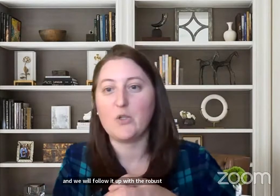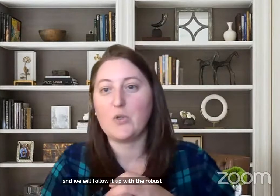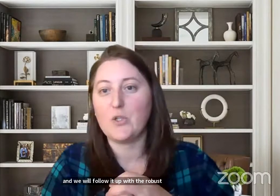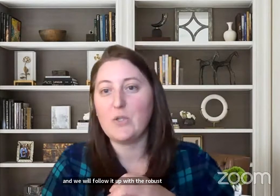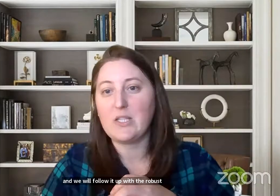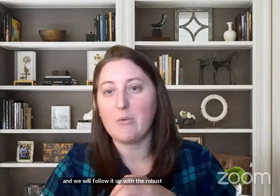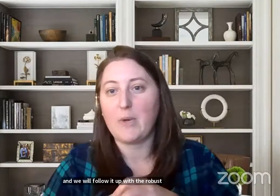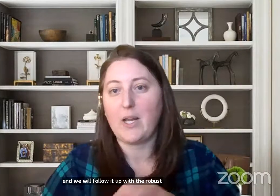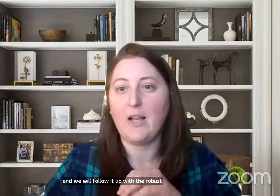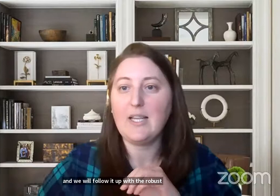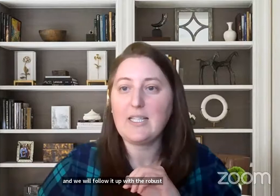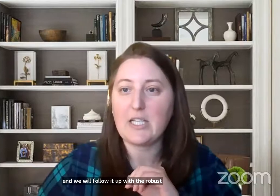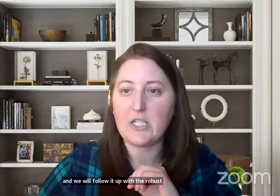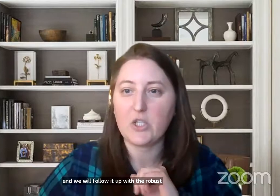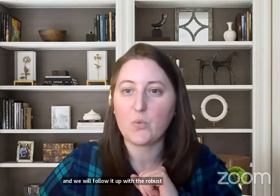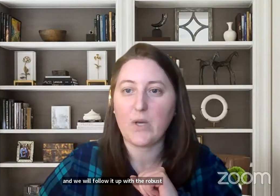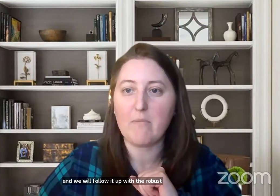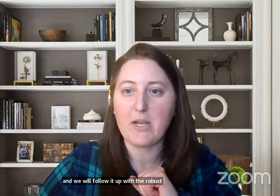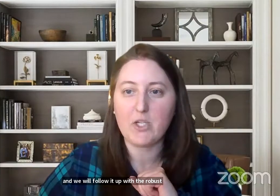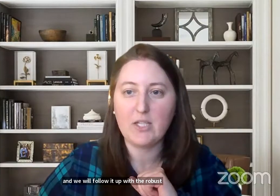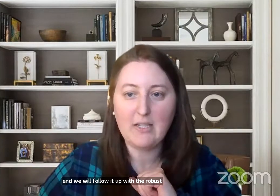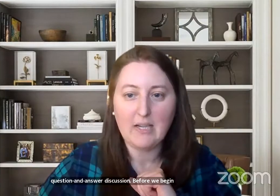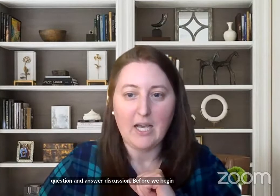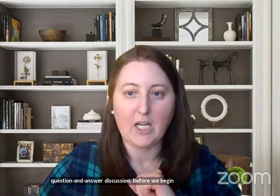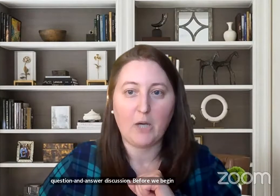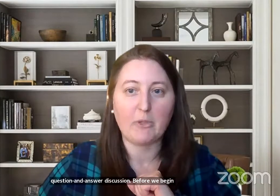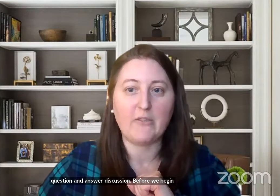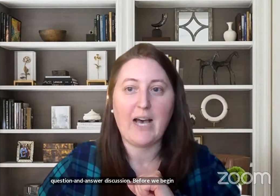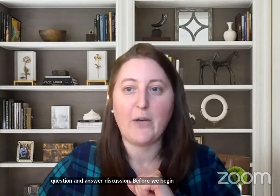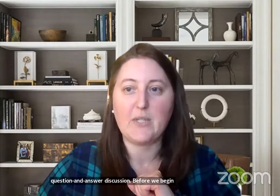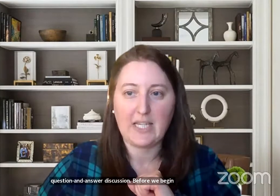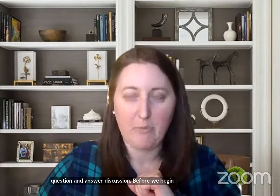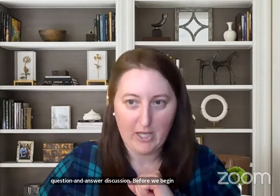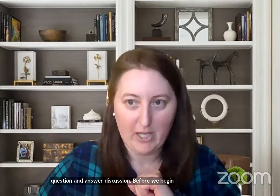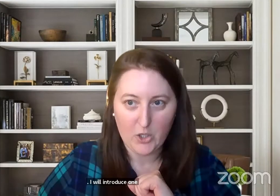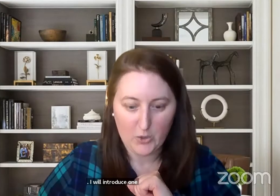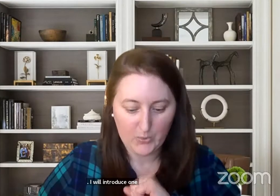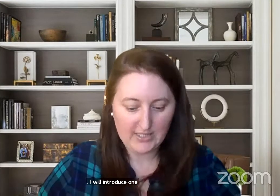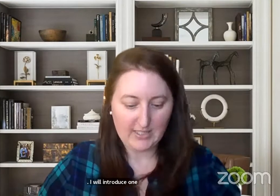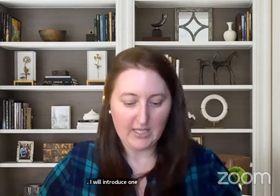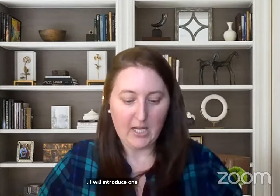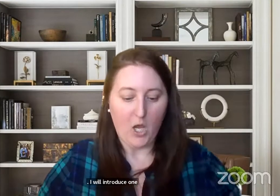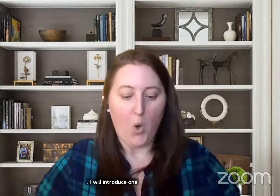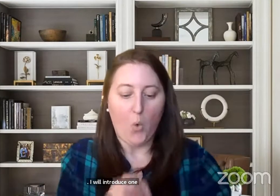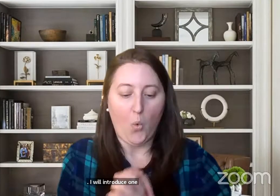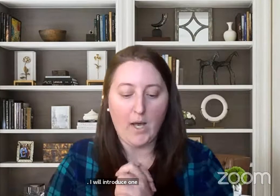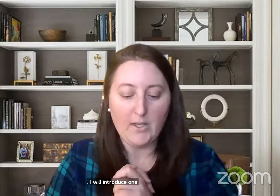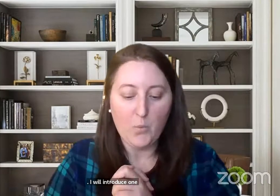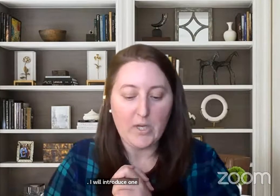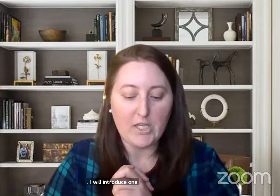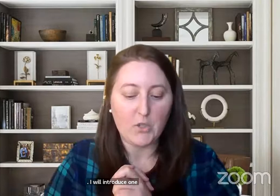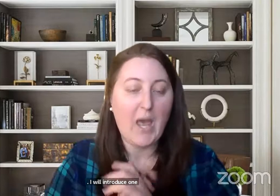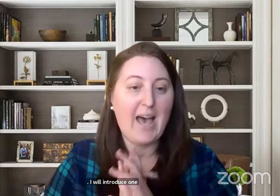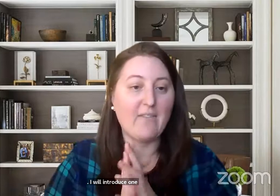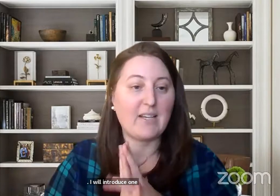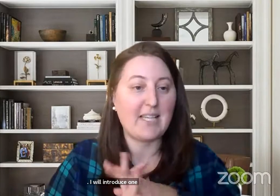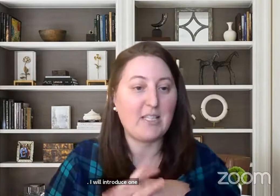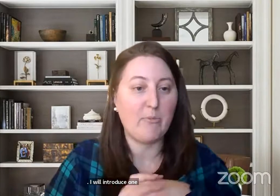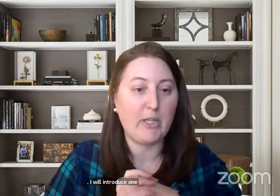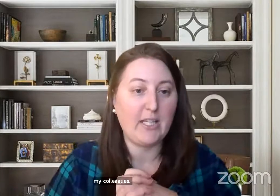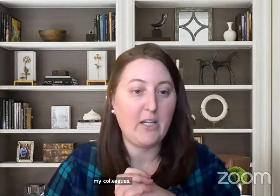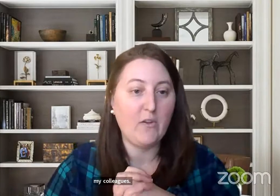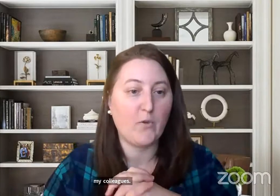and I introduce some of my colleagues, I did just want to mention a couple of housekeeping notes. One, we do